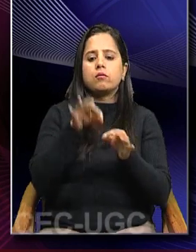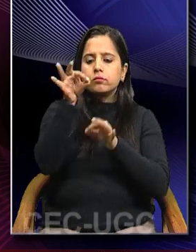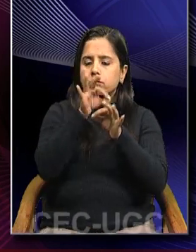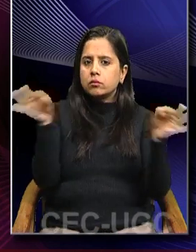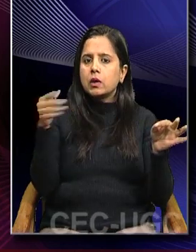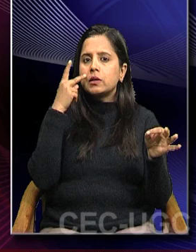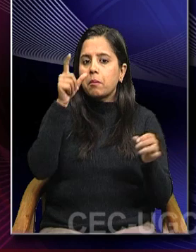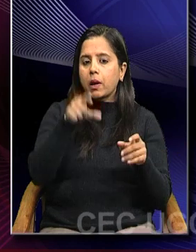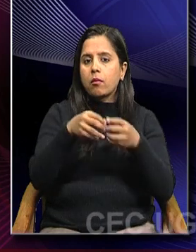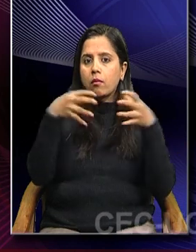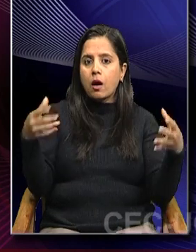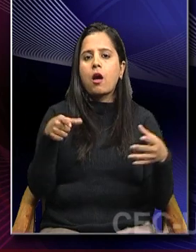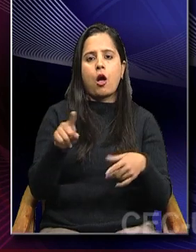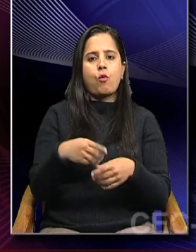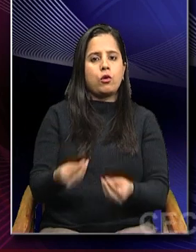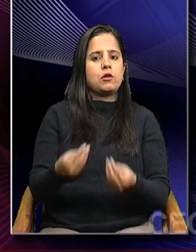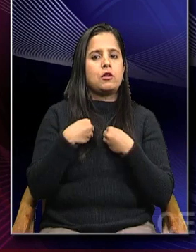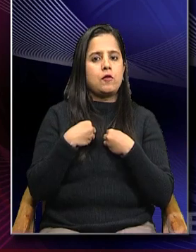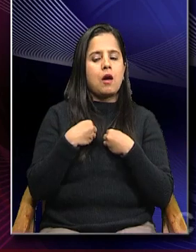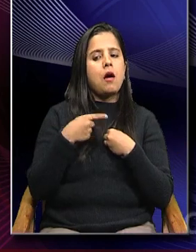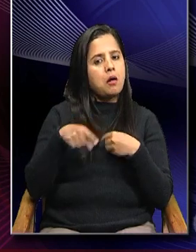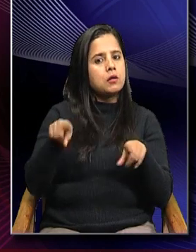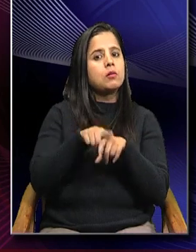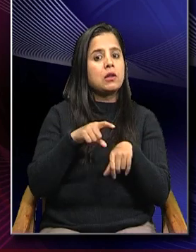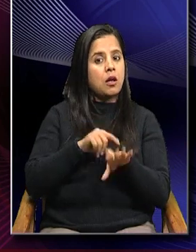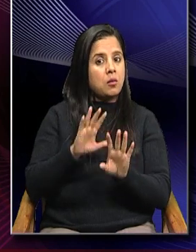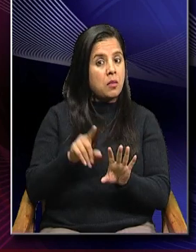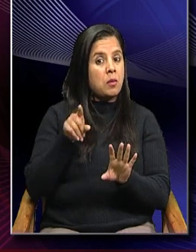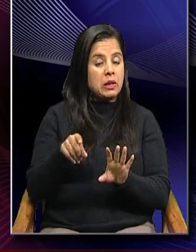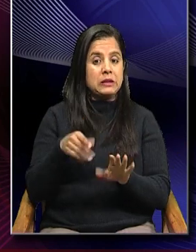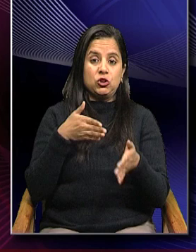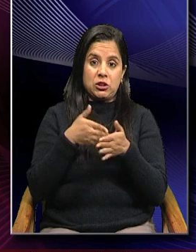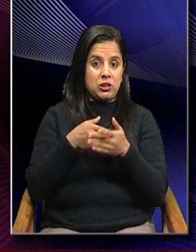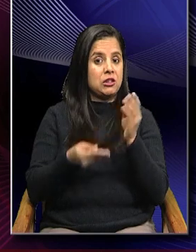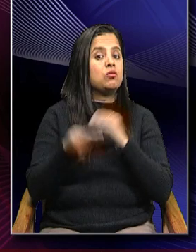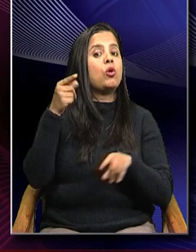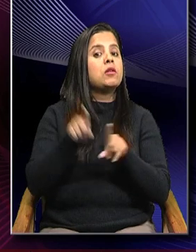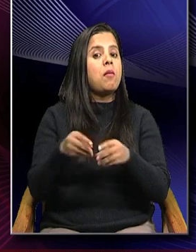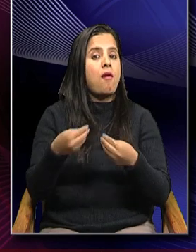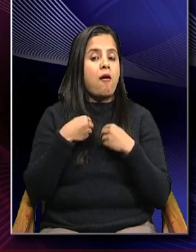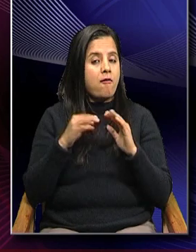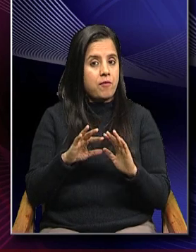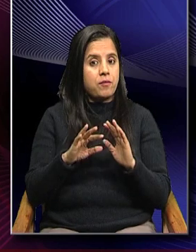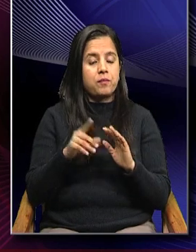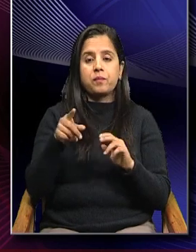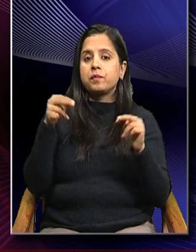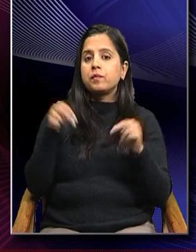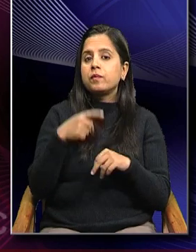population is giving me an opportunity, but at the same time it is posing huge challenges. It requires